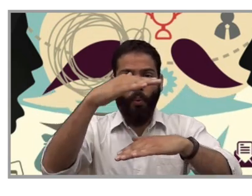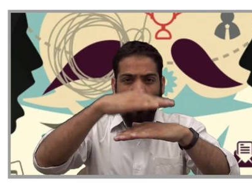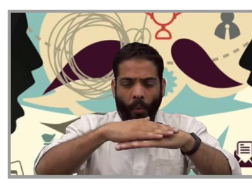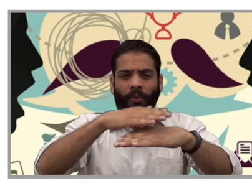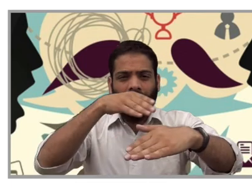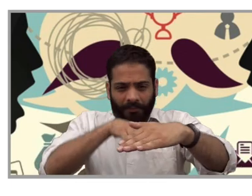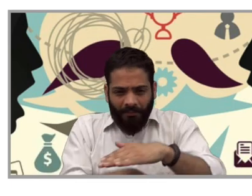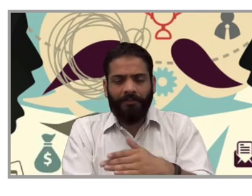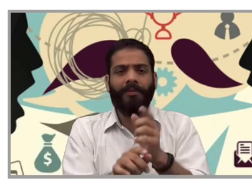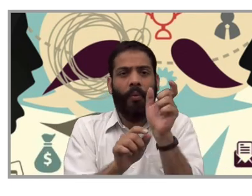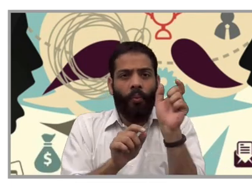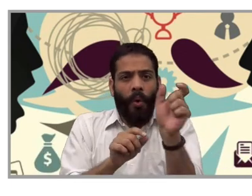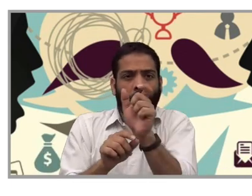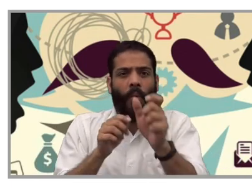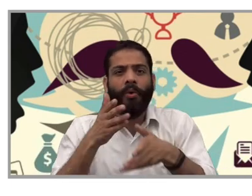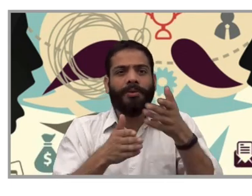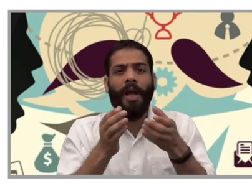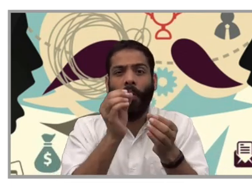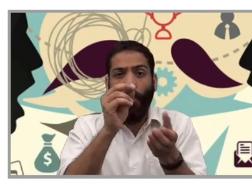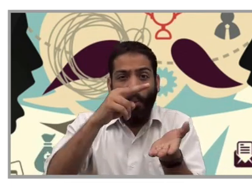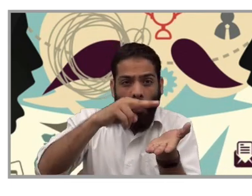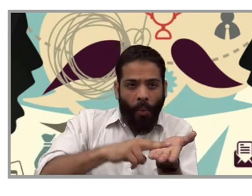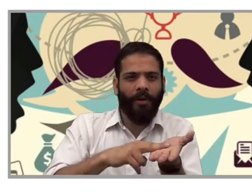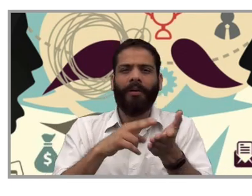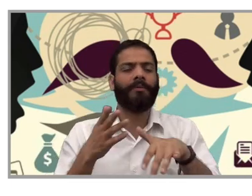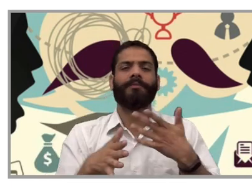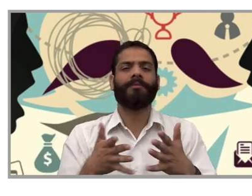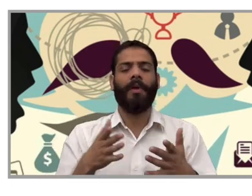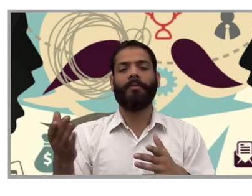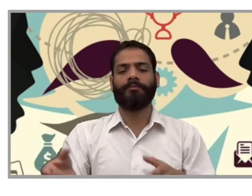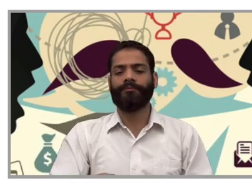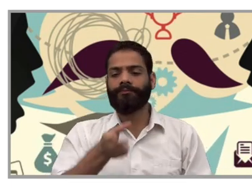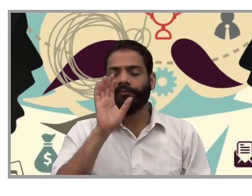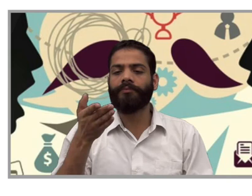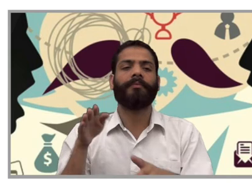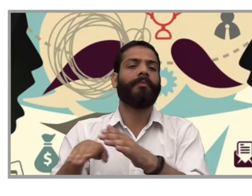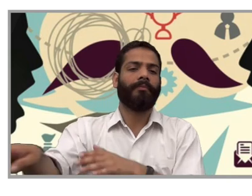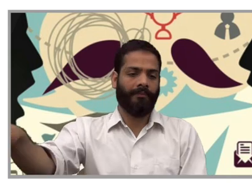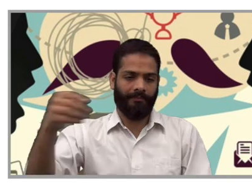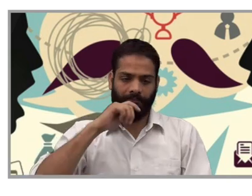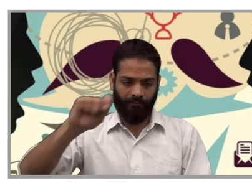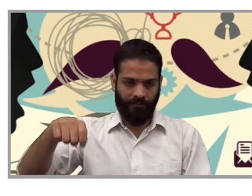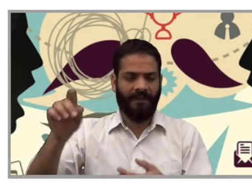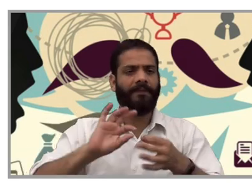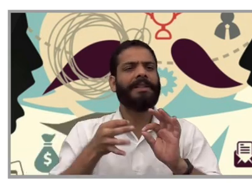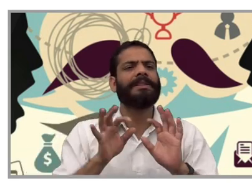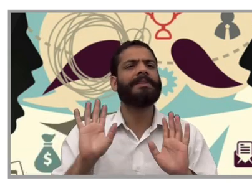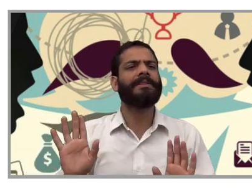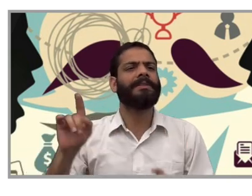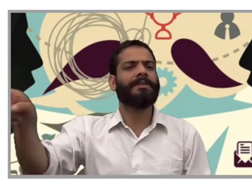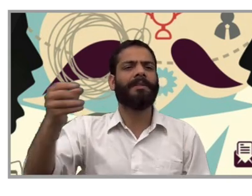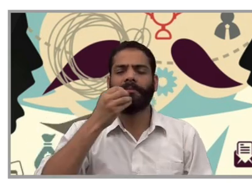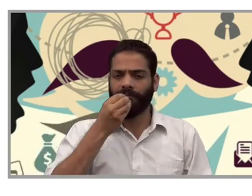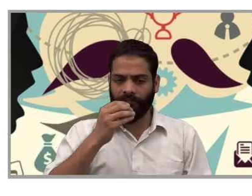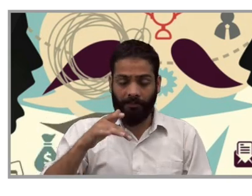Then, are some ad positions which are inherent in the lexical semantics of the verb. And are